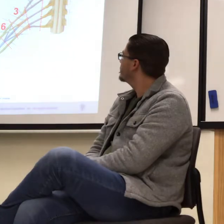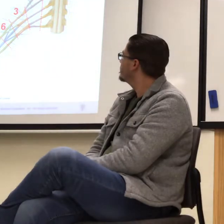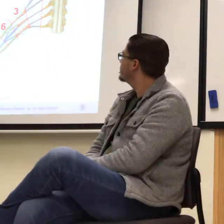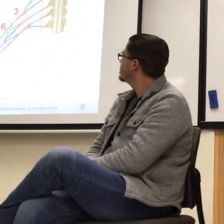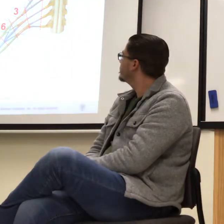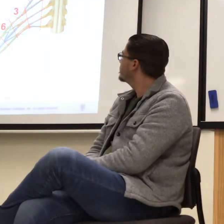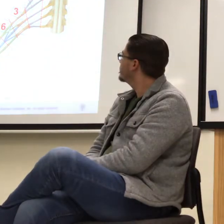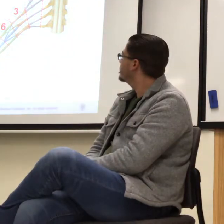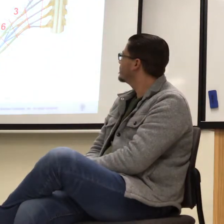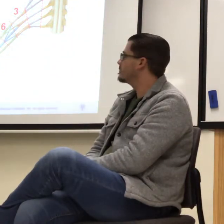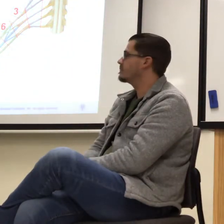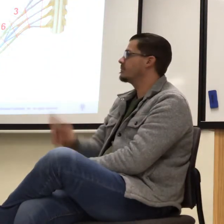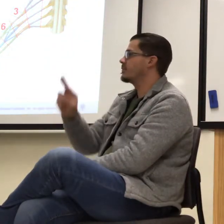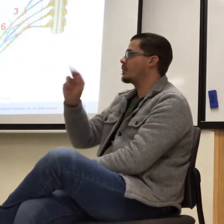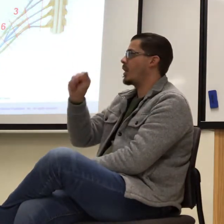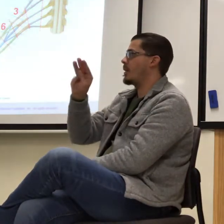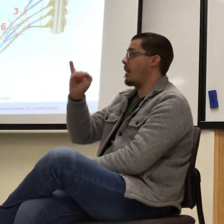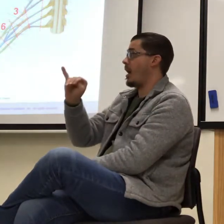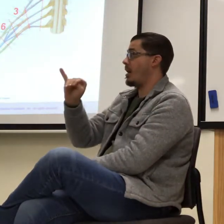And we have rami.